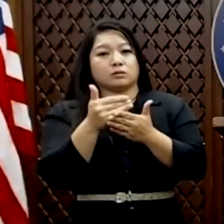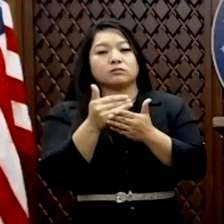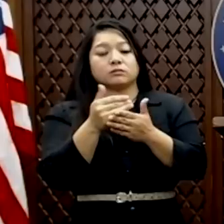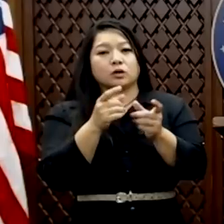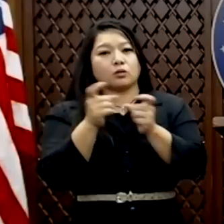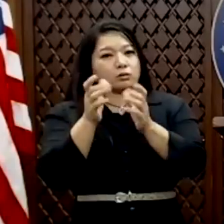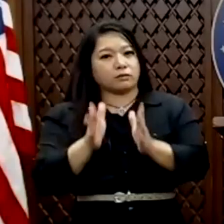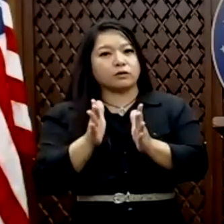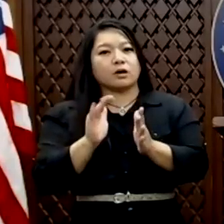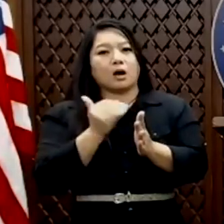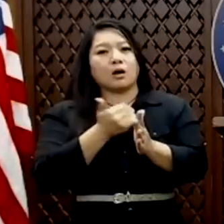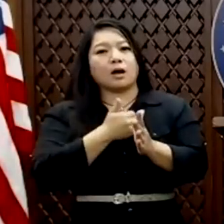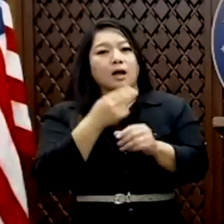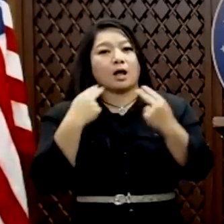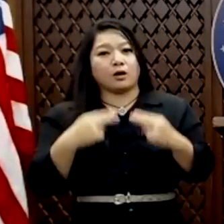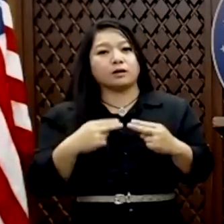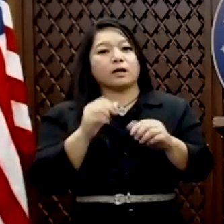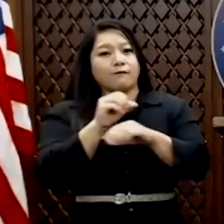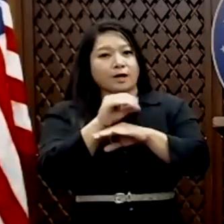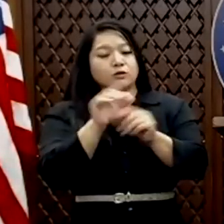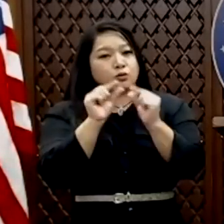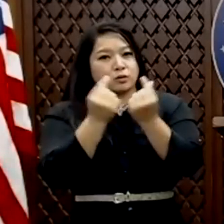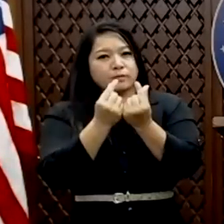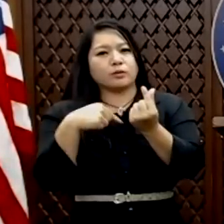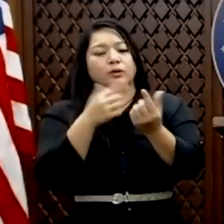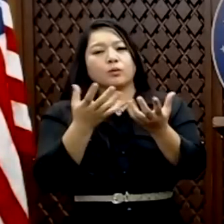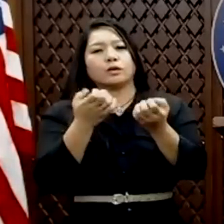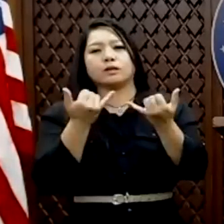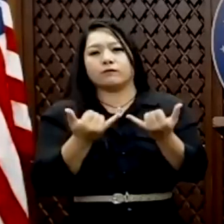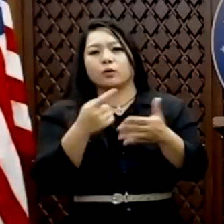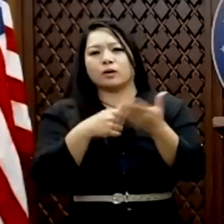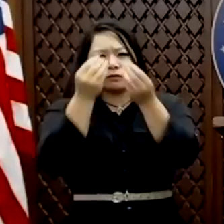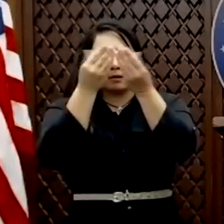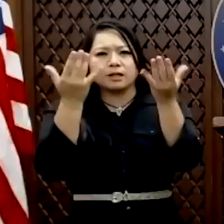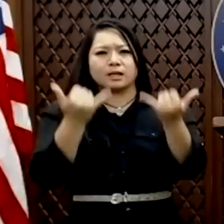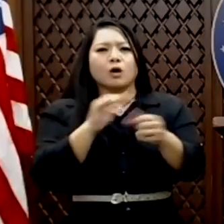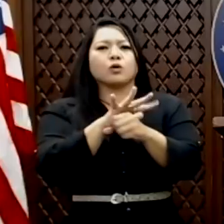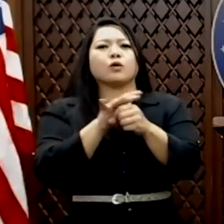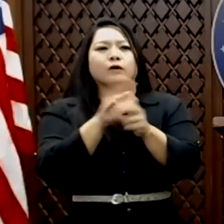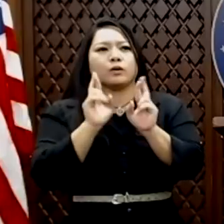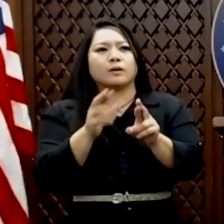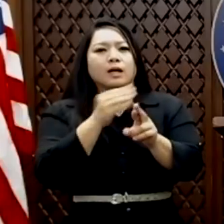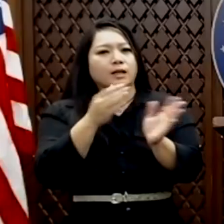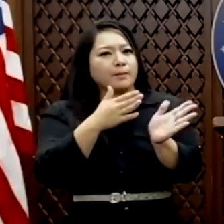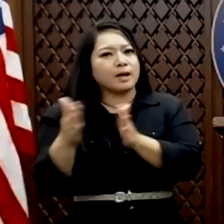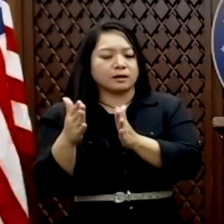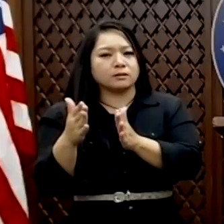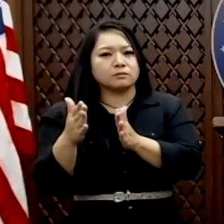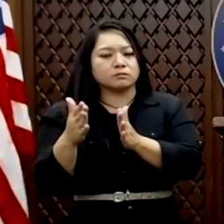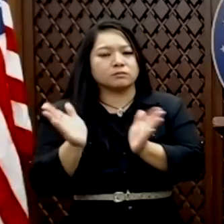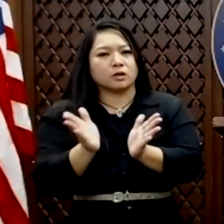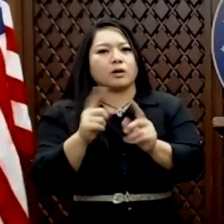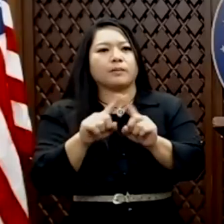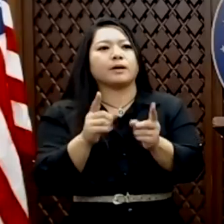group. And we want to be able to present an update on our COVID-19 response and the planning efforts. So let me bring up